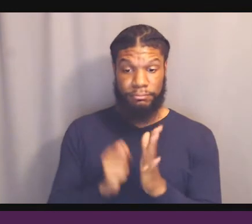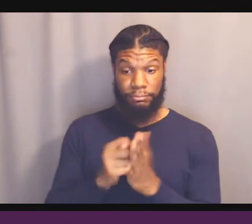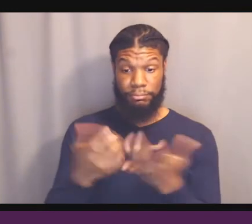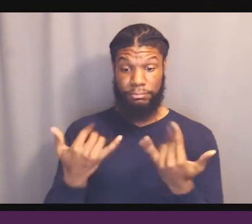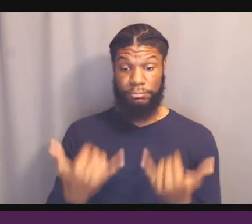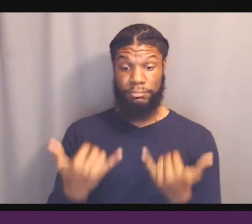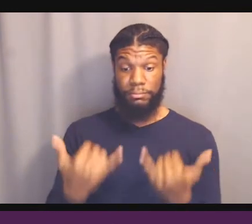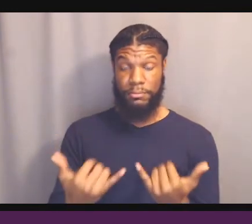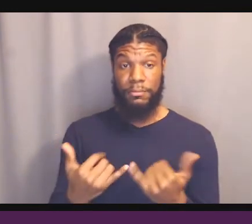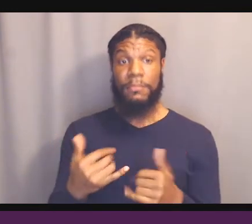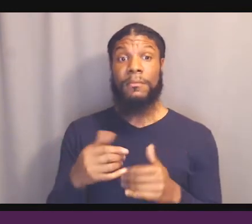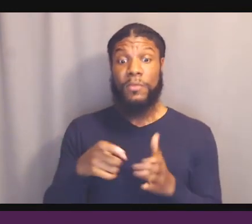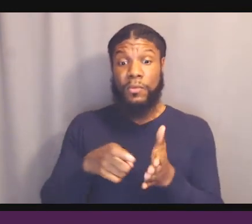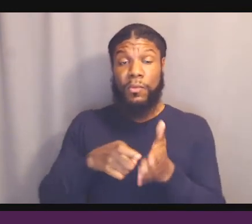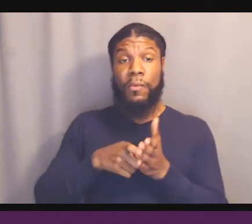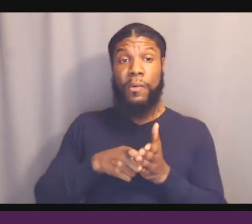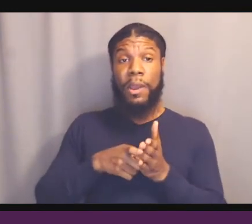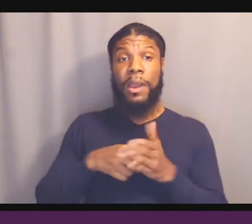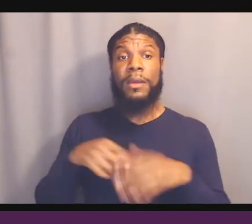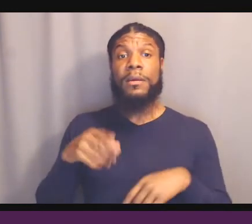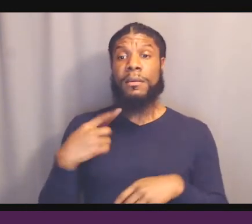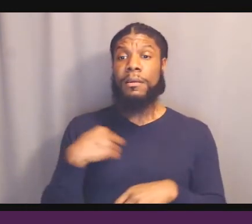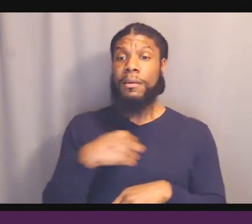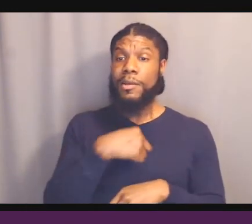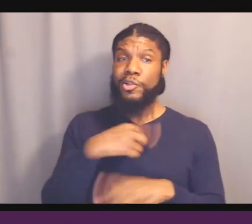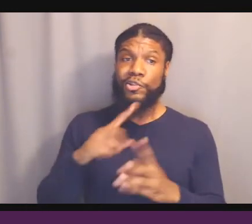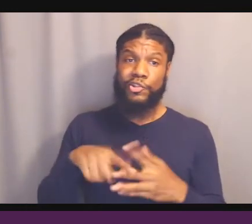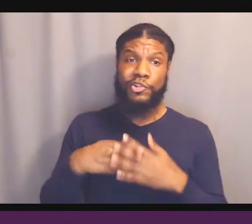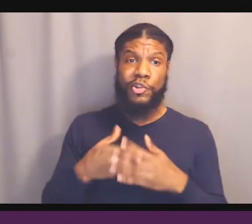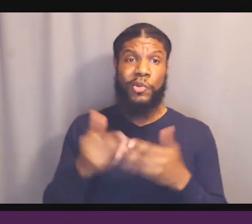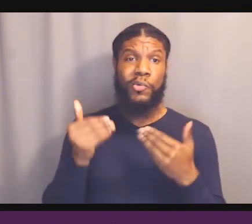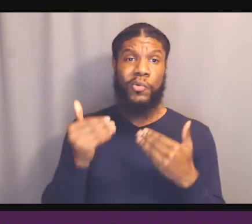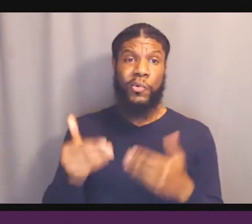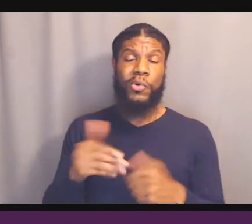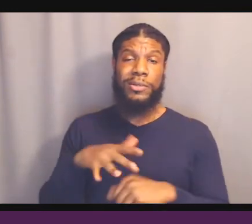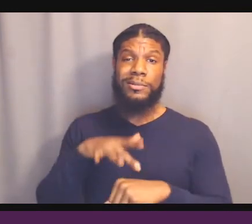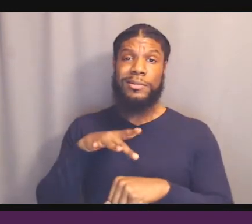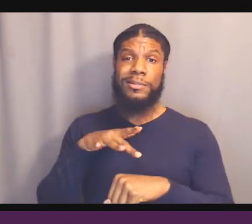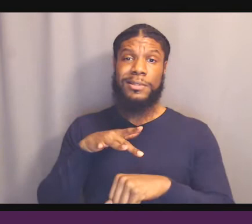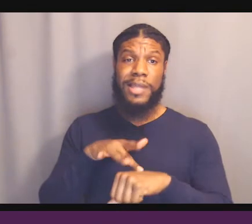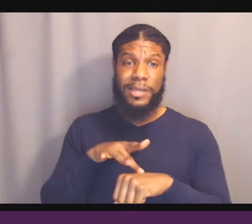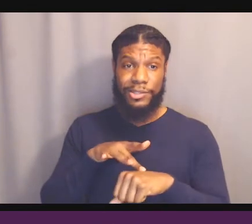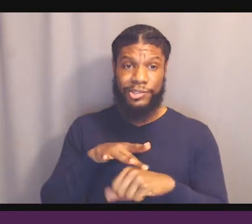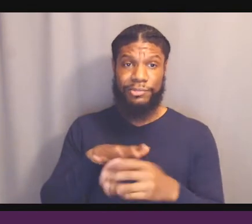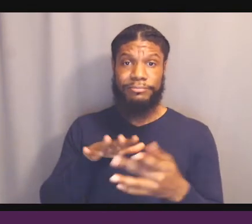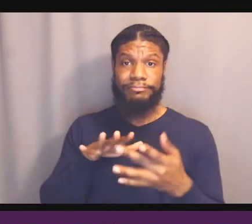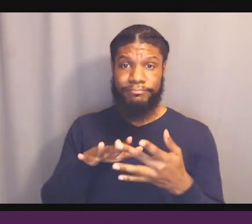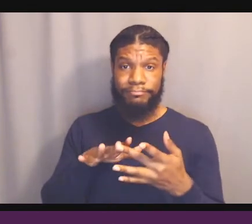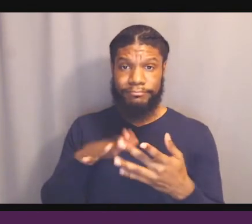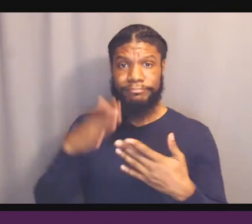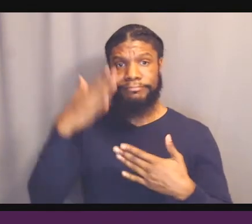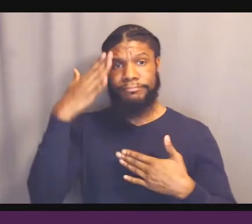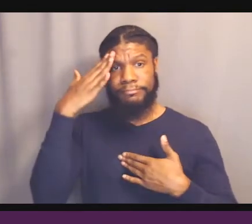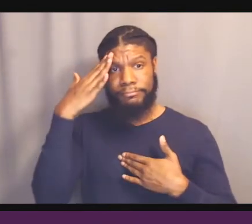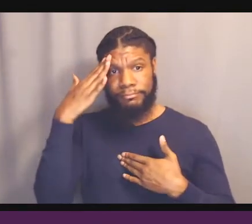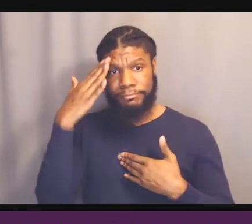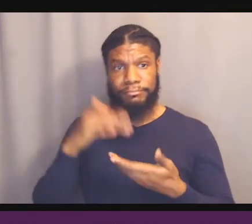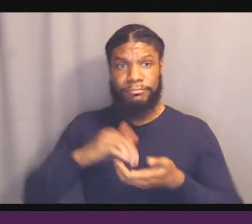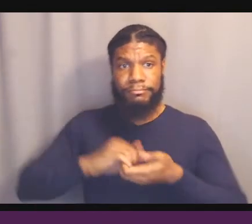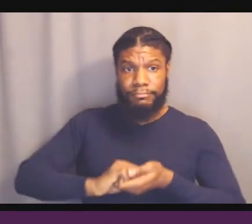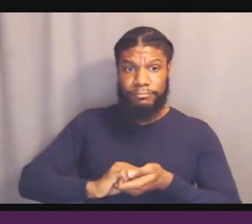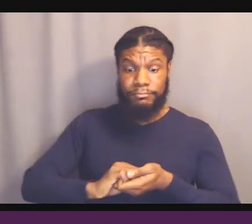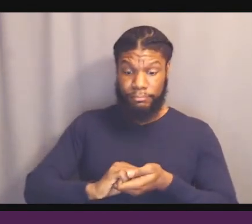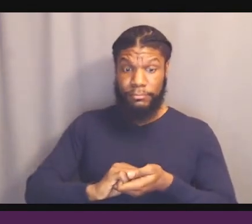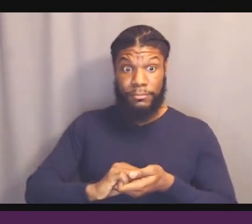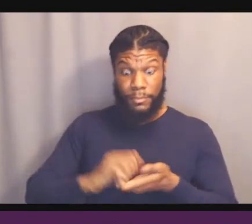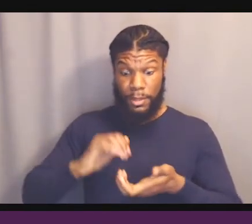going to require us to start touching. And in order for us to touch, we got to get out on our